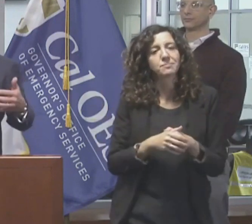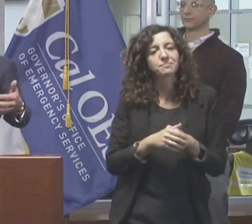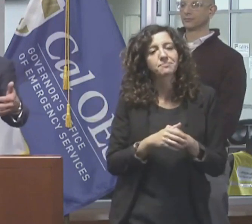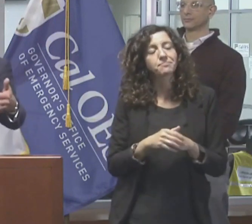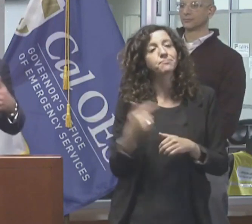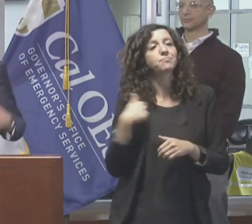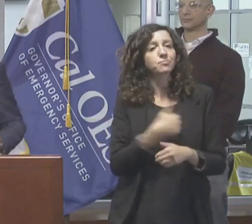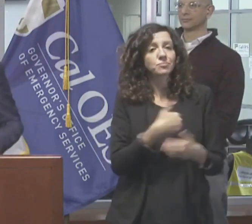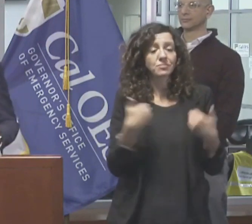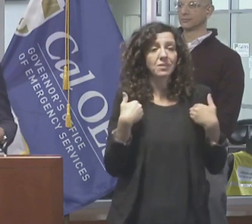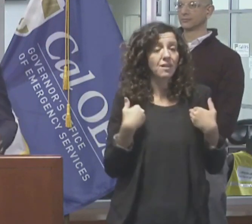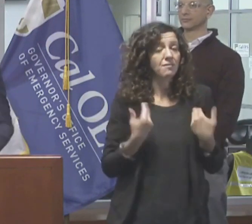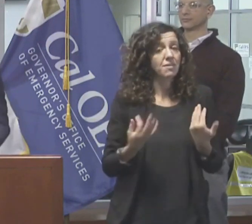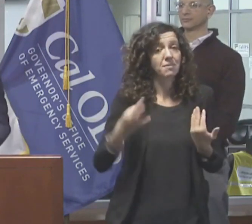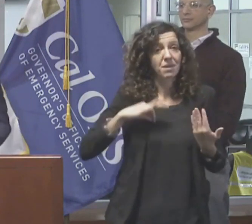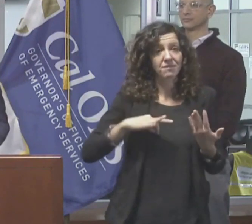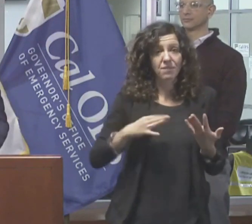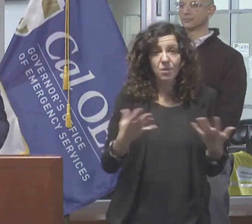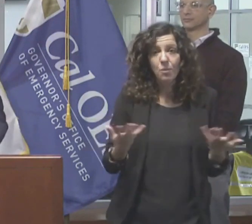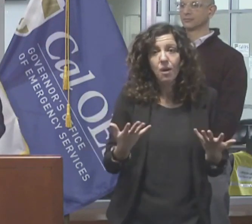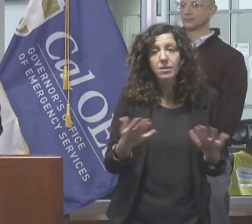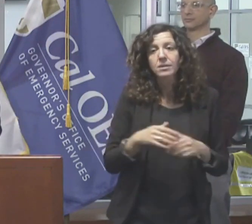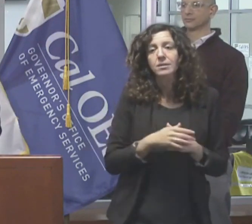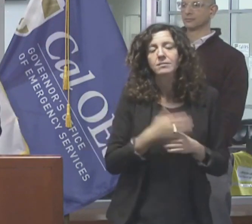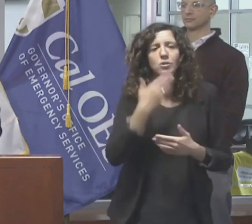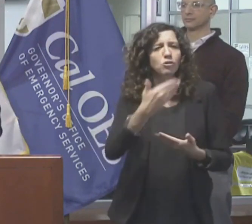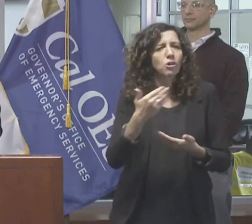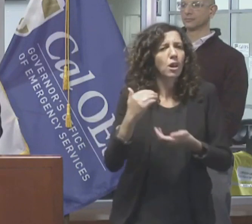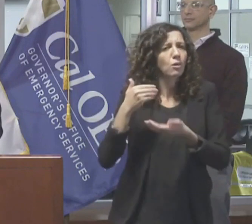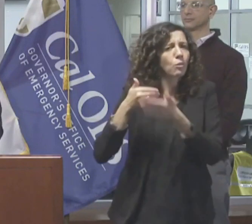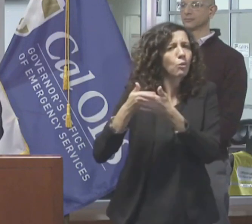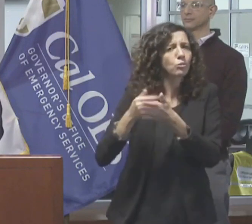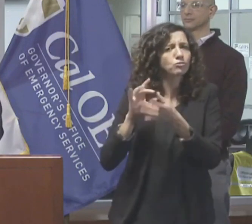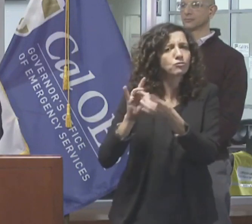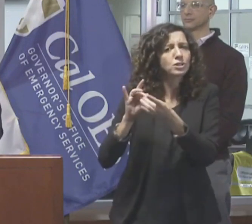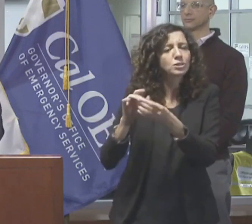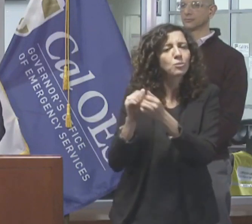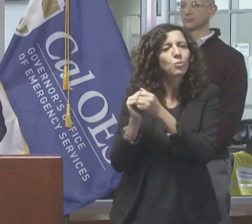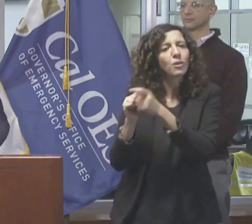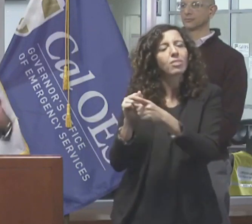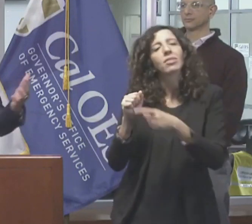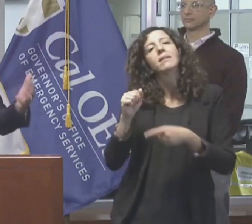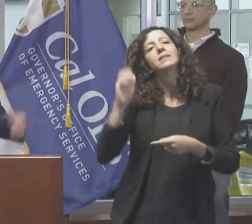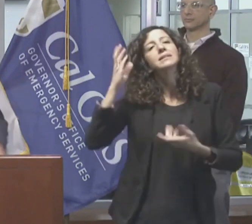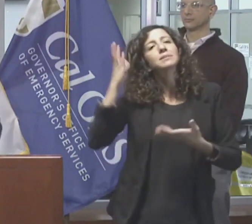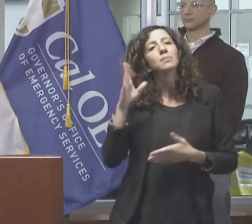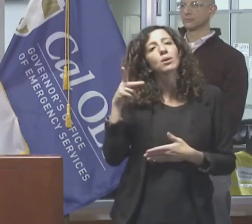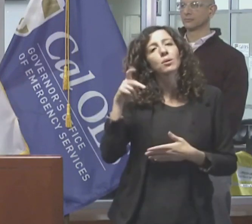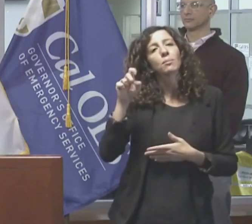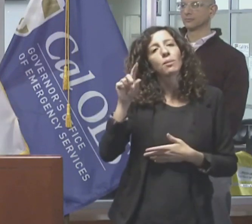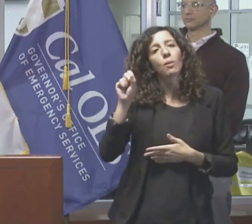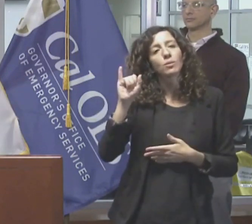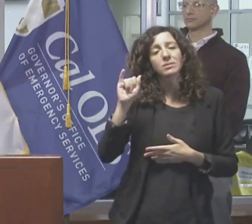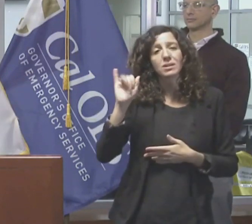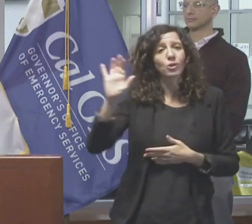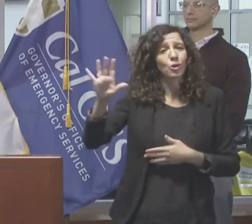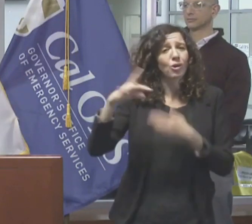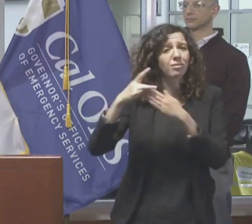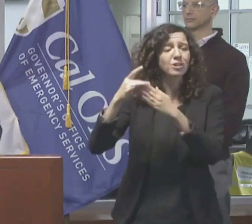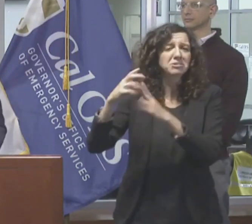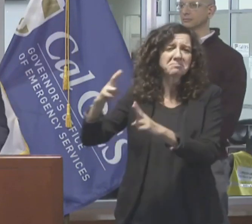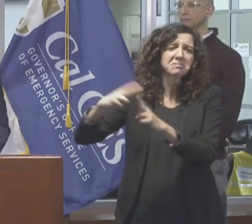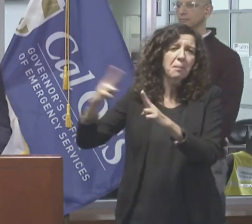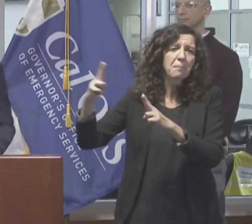We have the benefit of, again, extraordinarily close relationship with Speaker Pelosi. Her leadership is demonstrable. Her